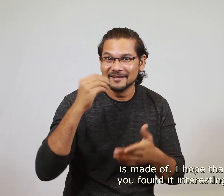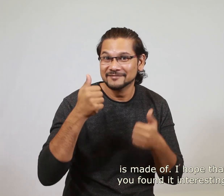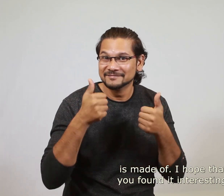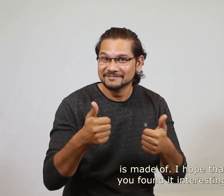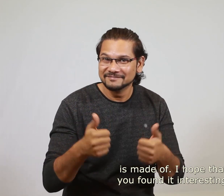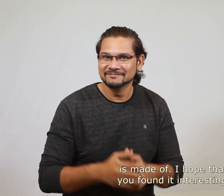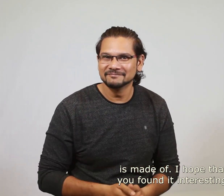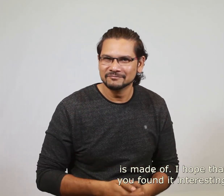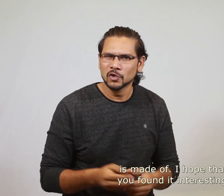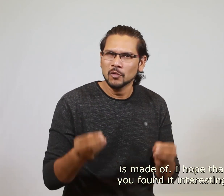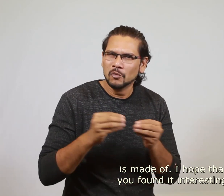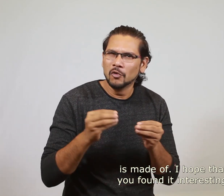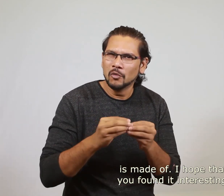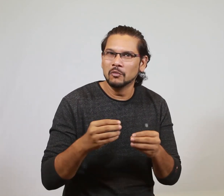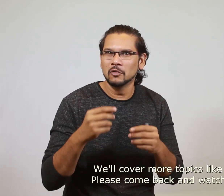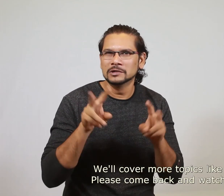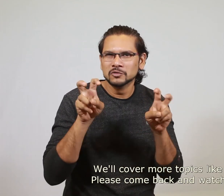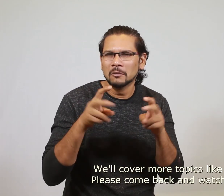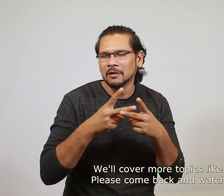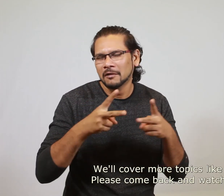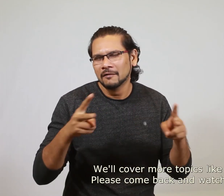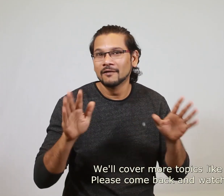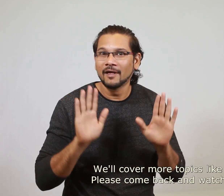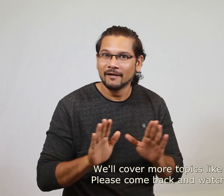it interesting. We'll cover more topics